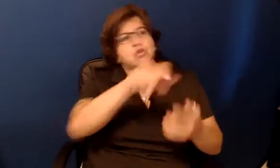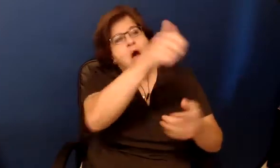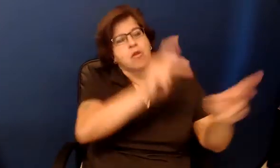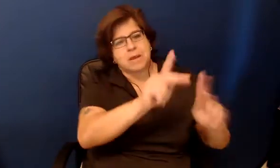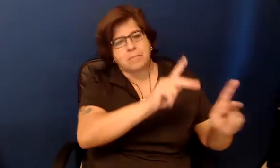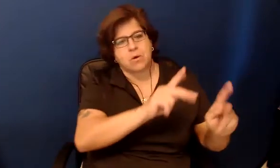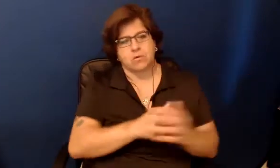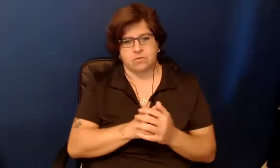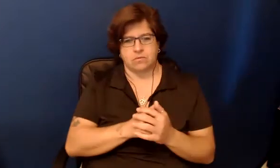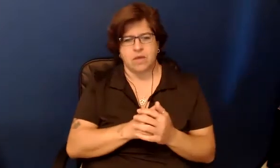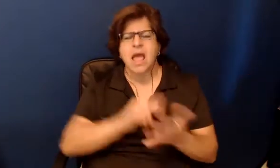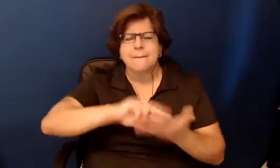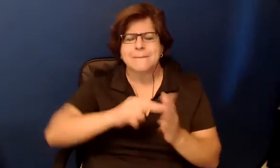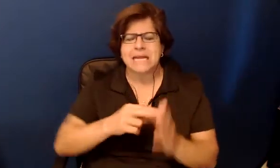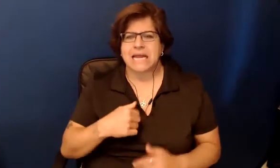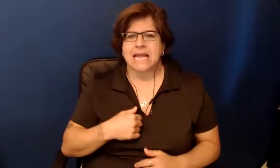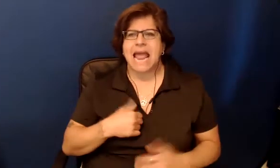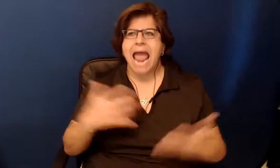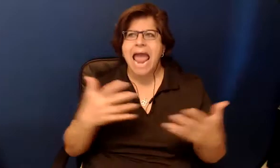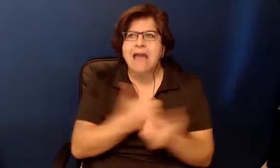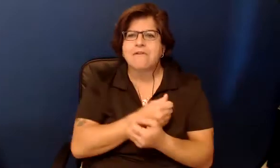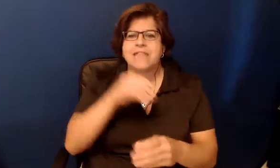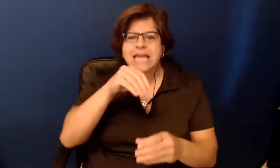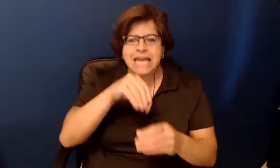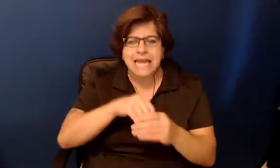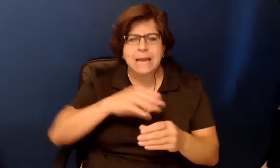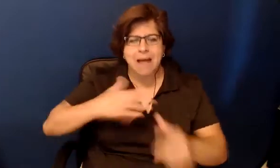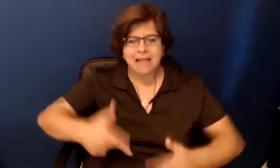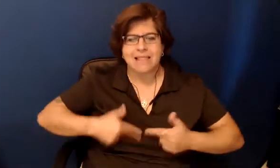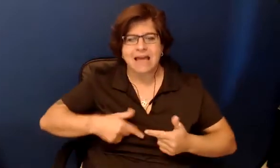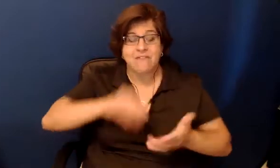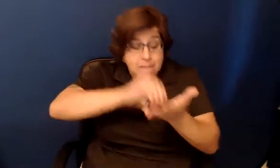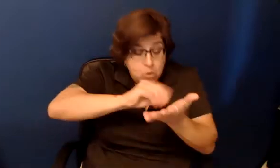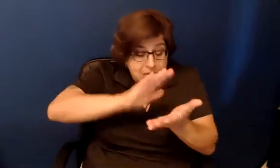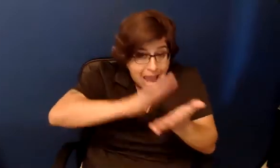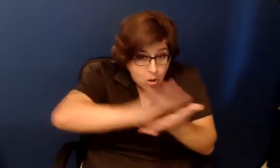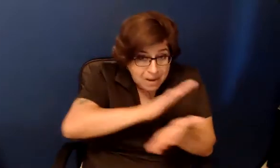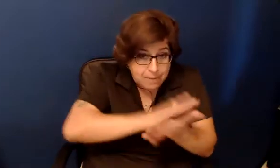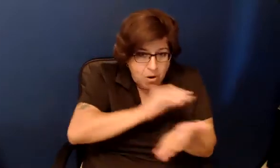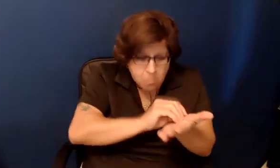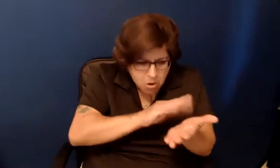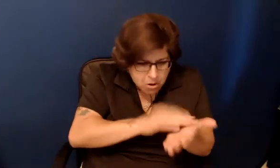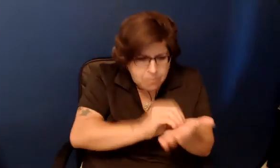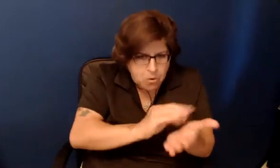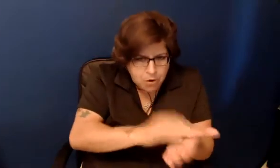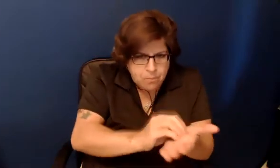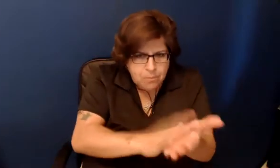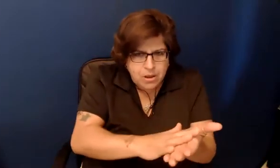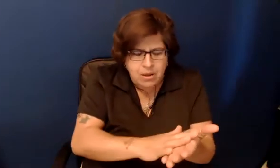read it to anybody, okay? In other words, every single thing in my life was on that on that